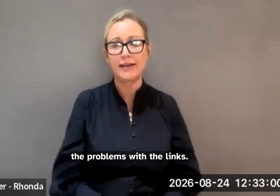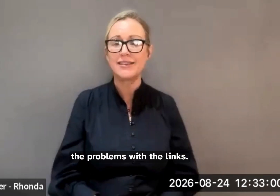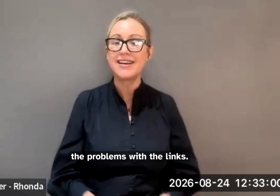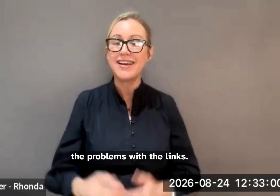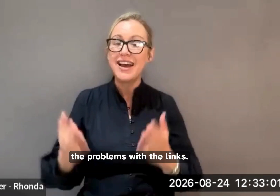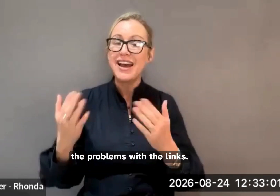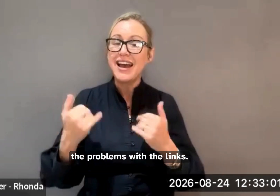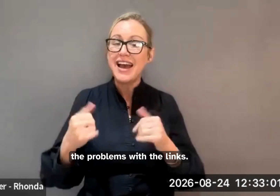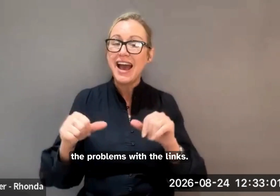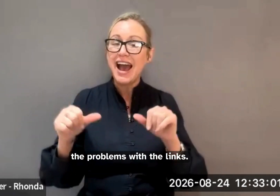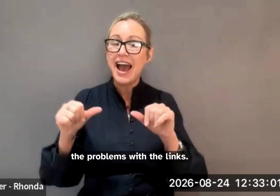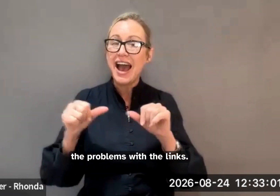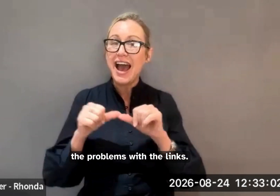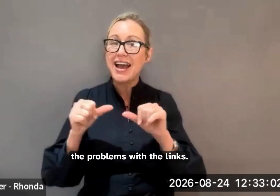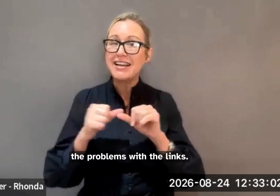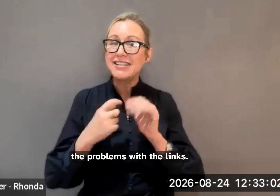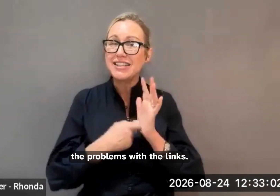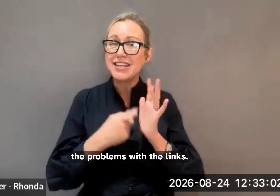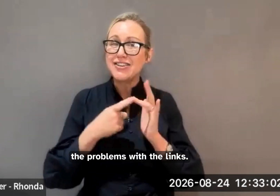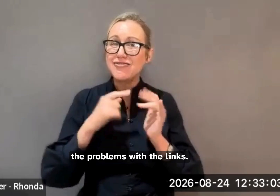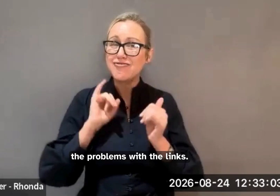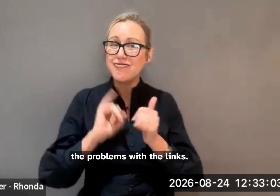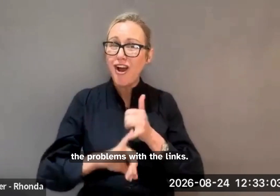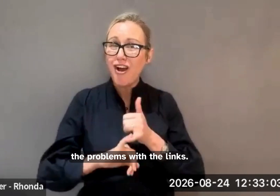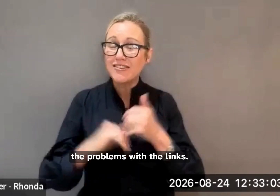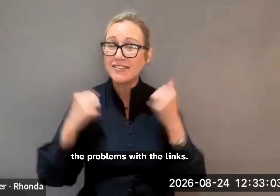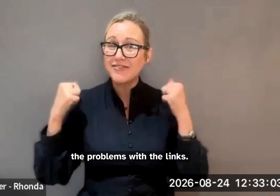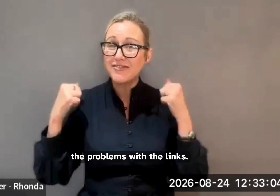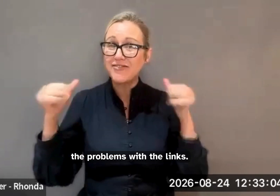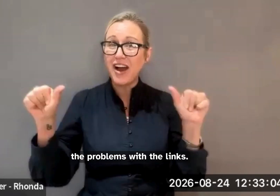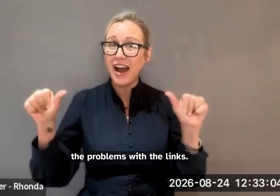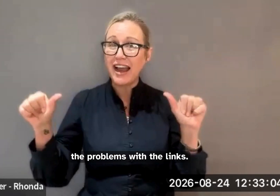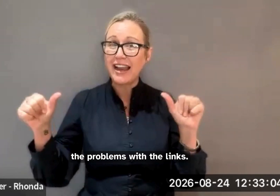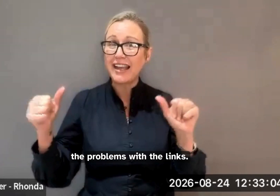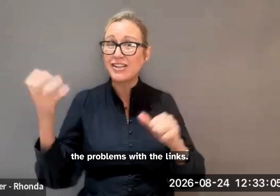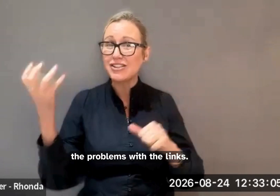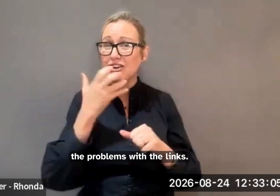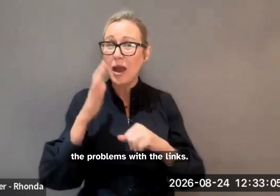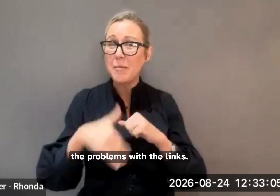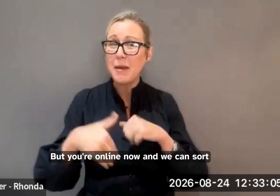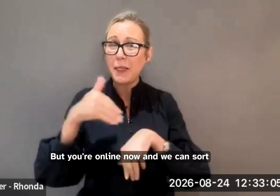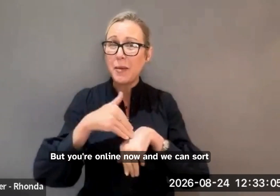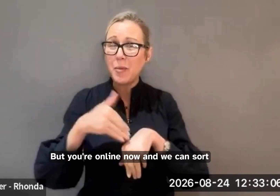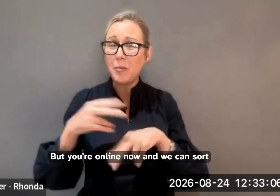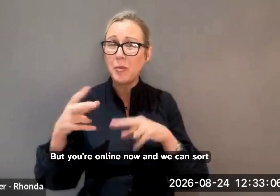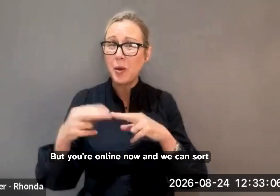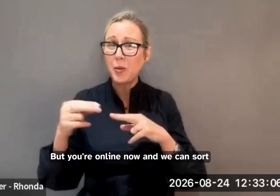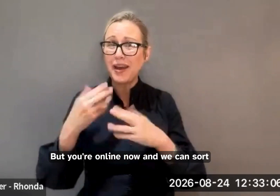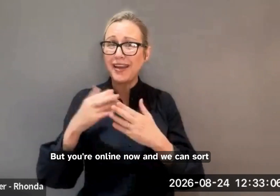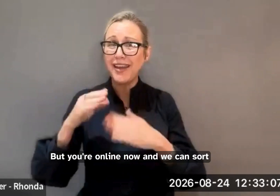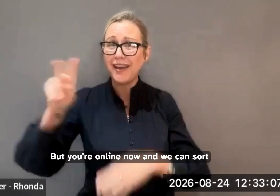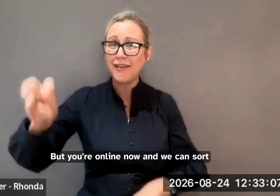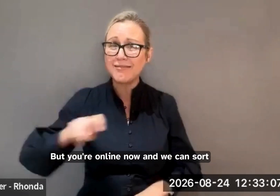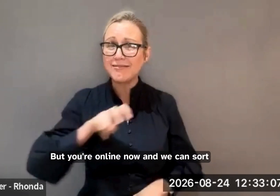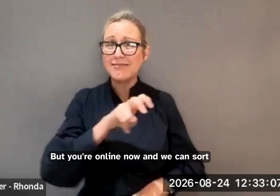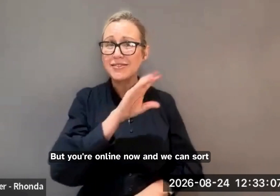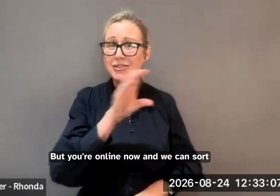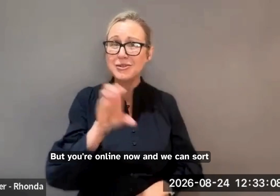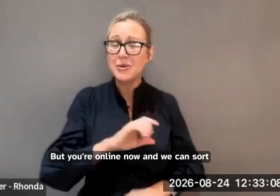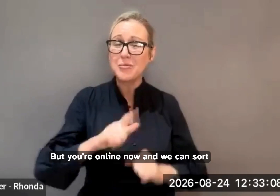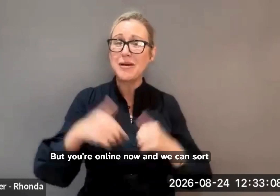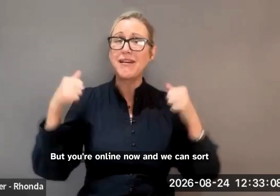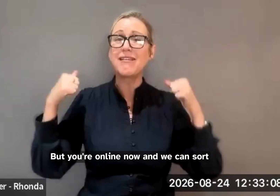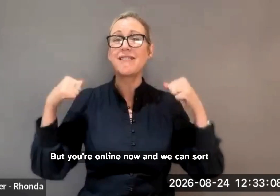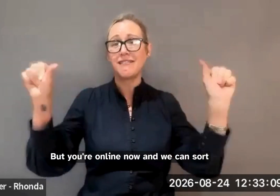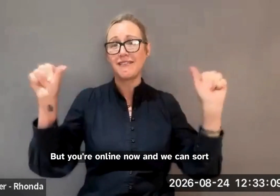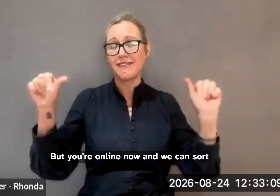about the problems with the links. But you're online now,